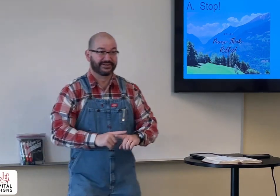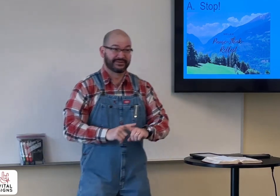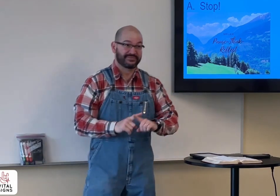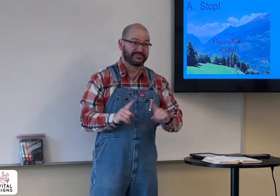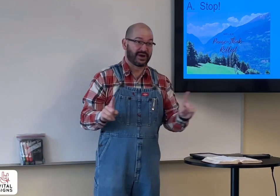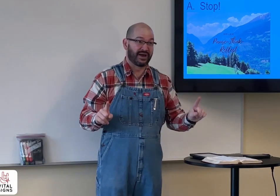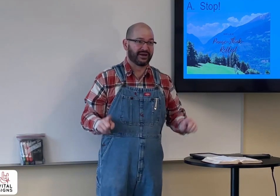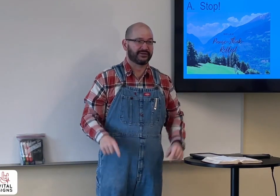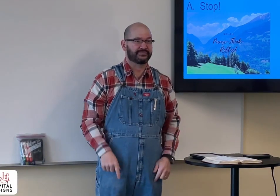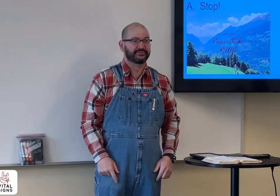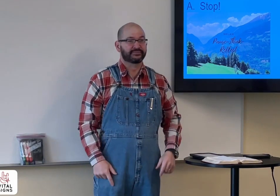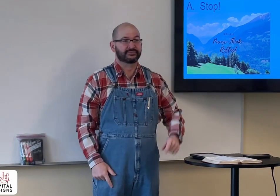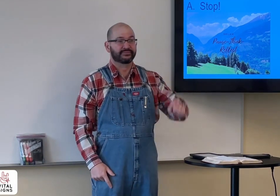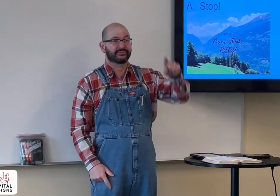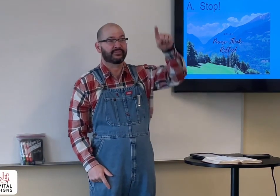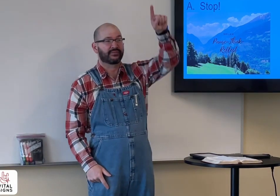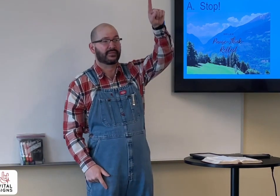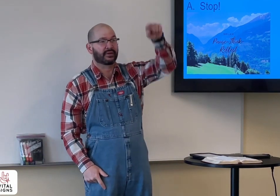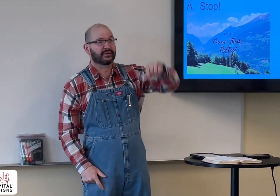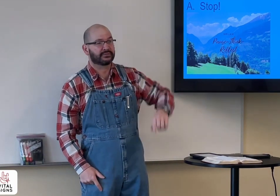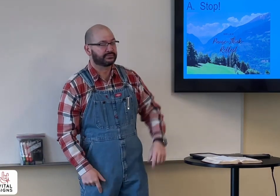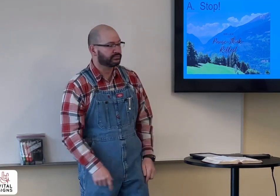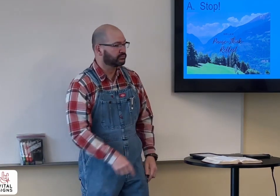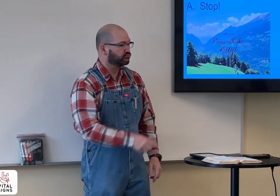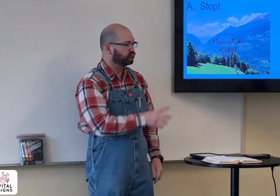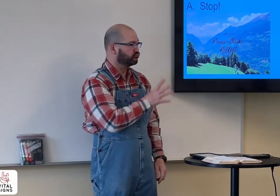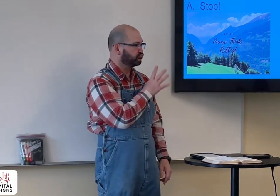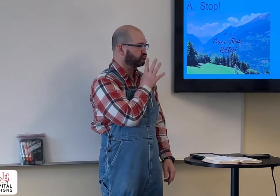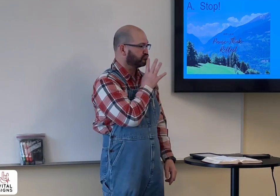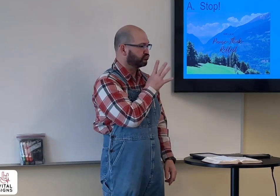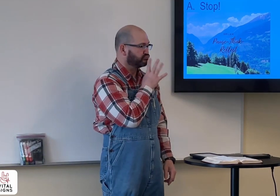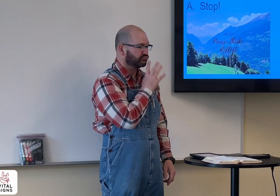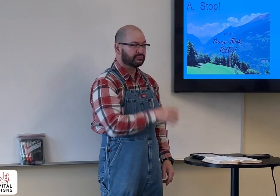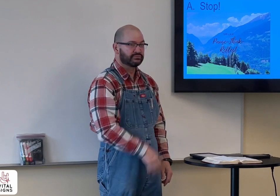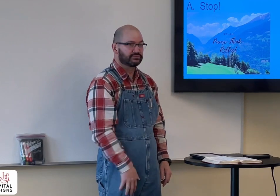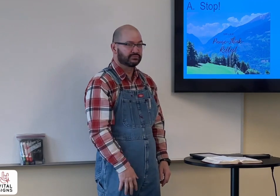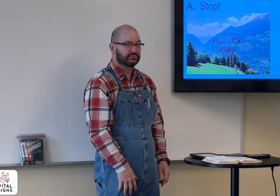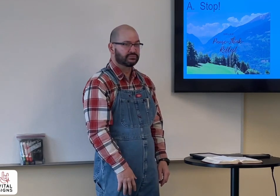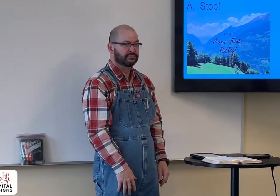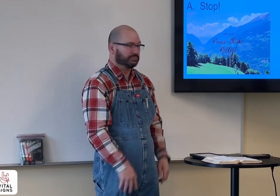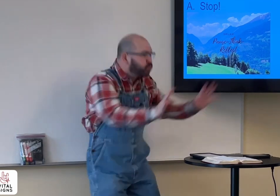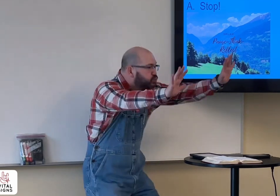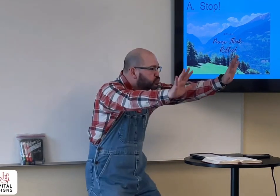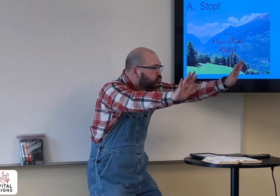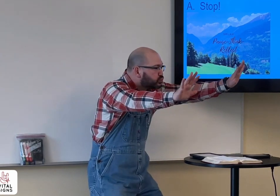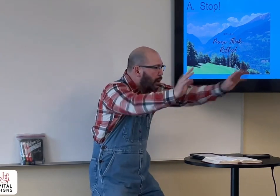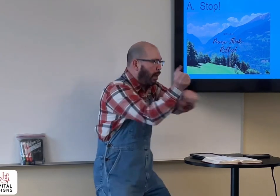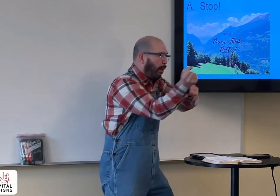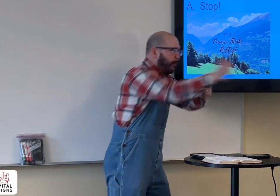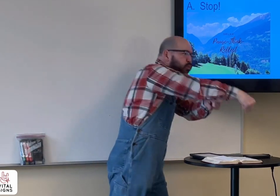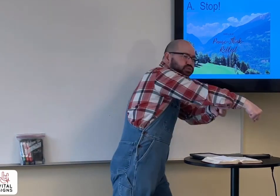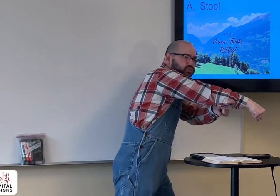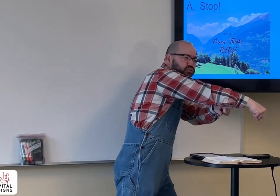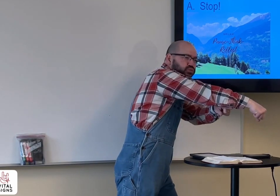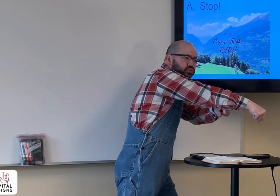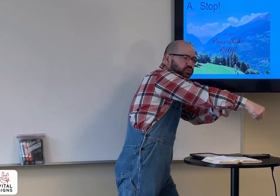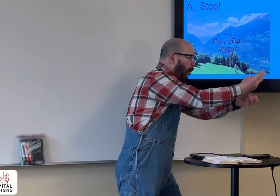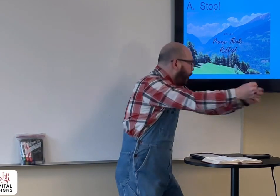God. But God is going to speak a word. He's going to say stop, and He's going to conquer